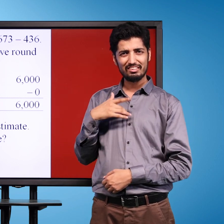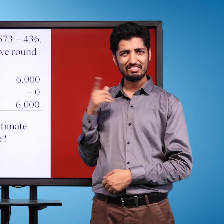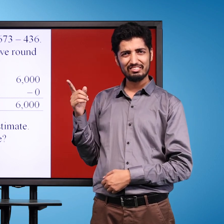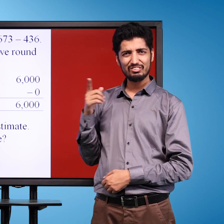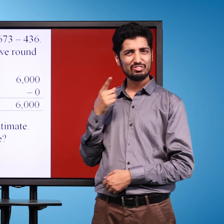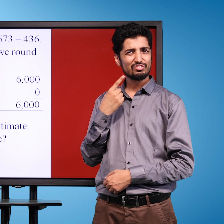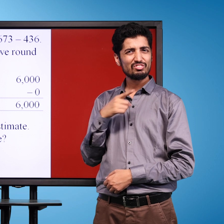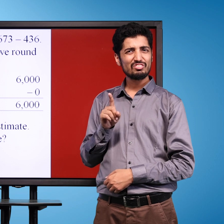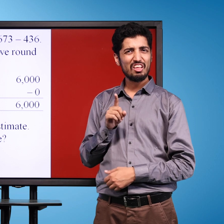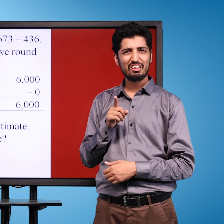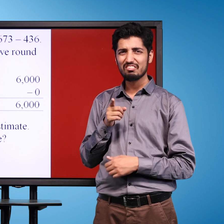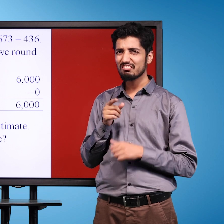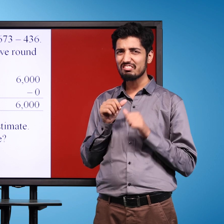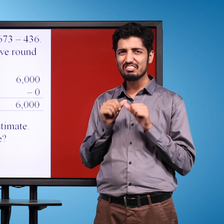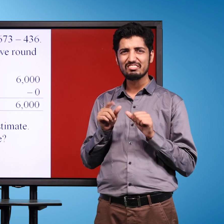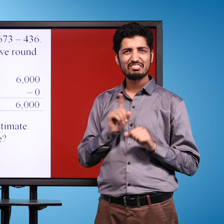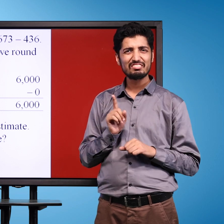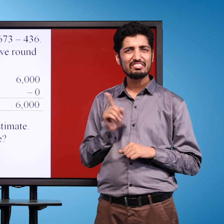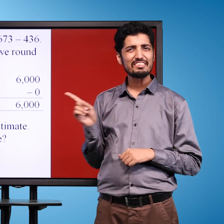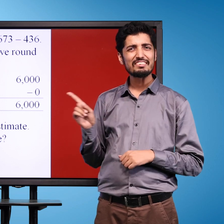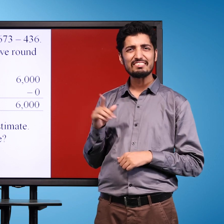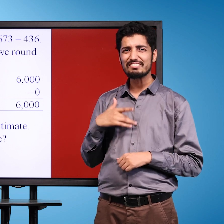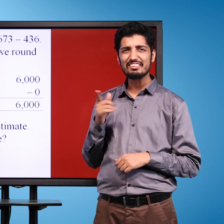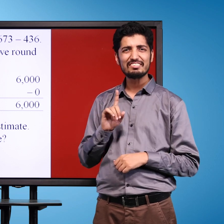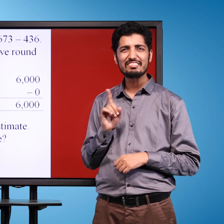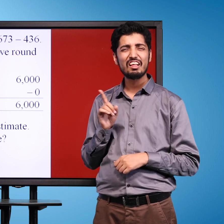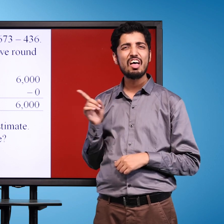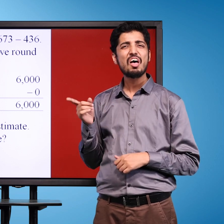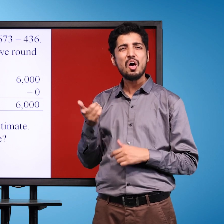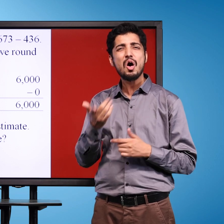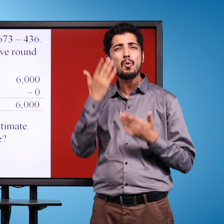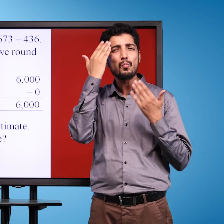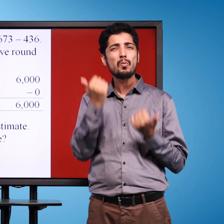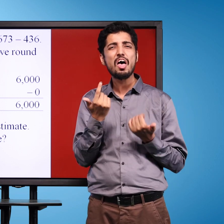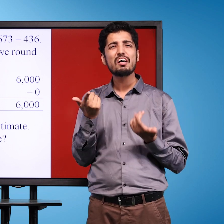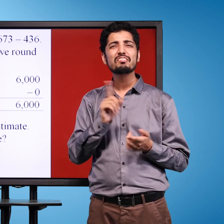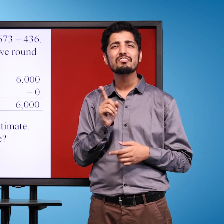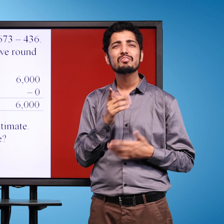This is not a reasonable estimate. Why is this not reasonable?